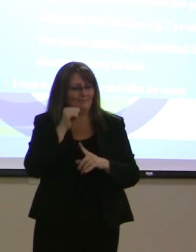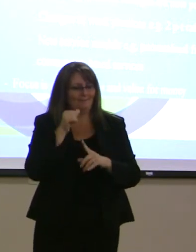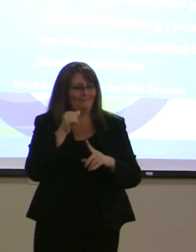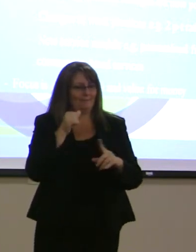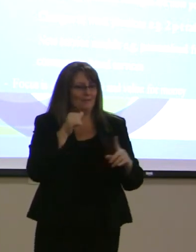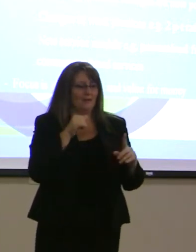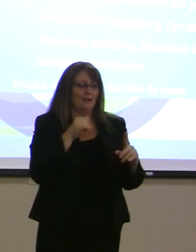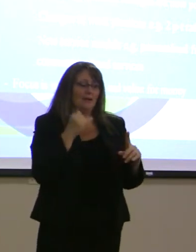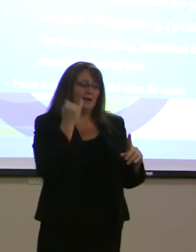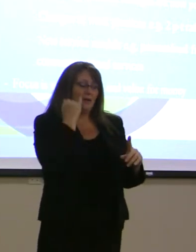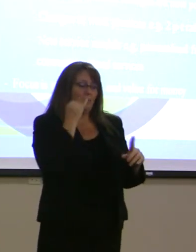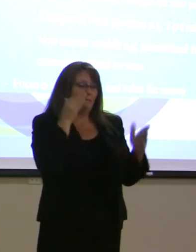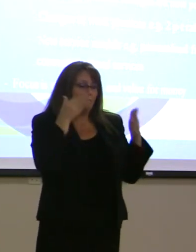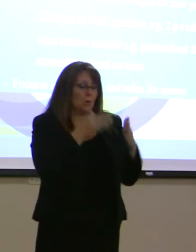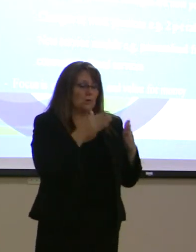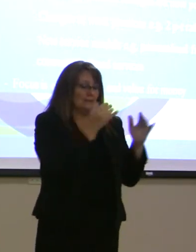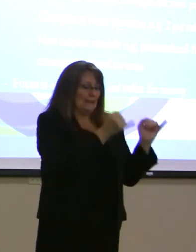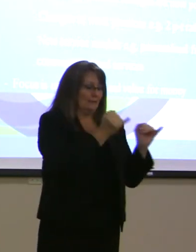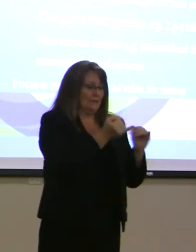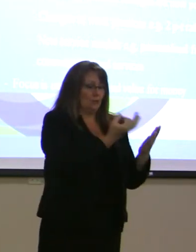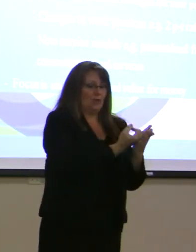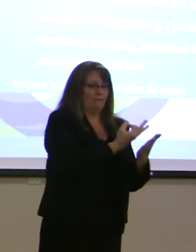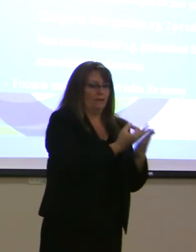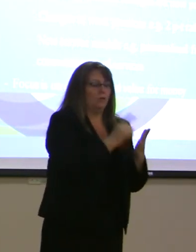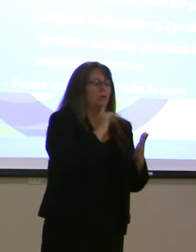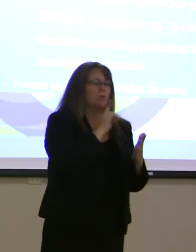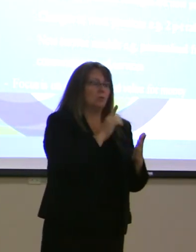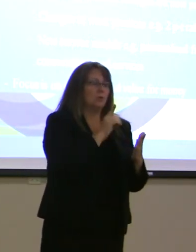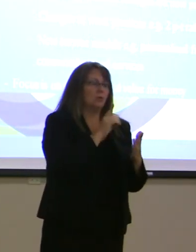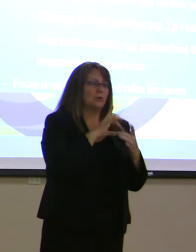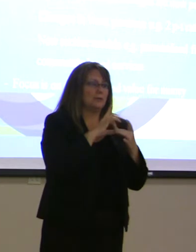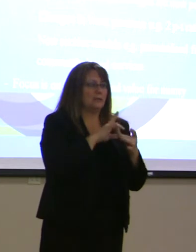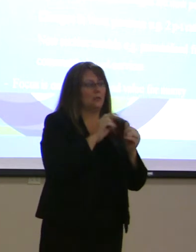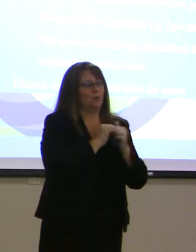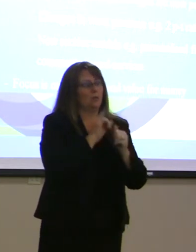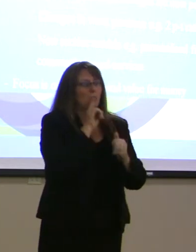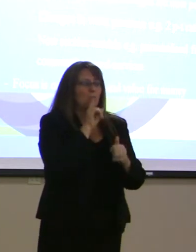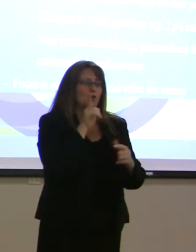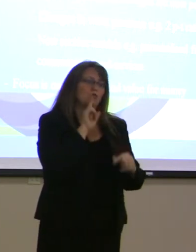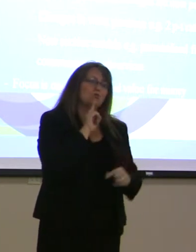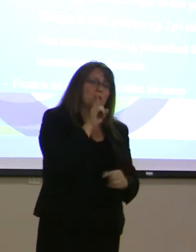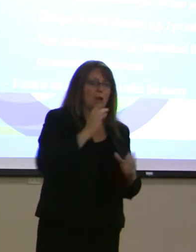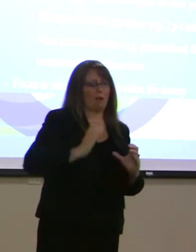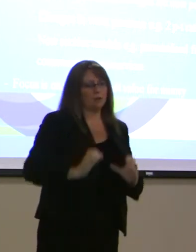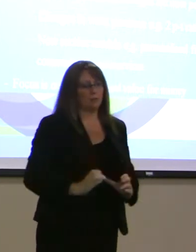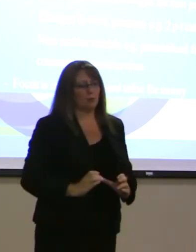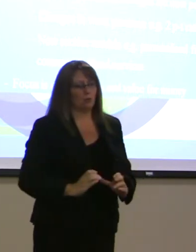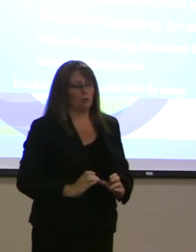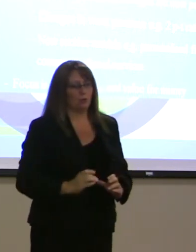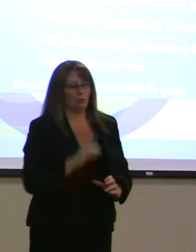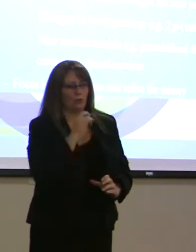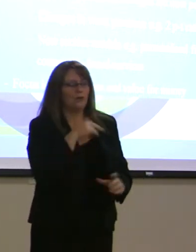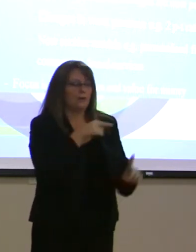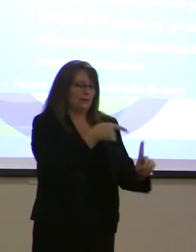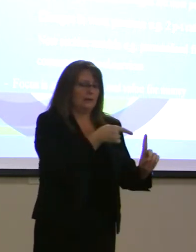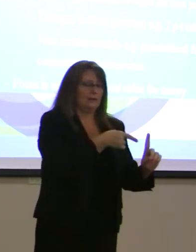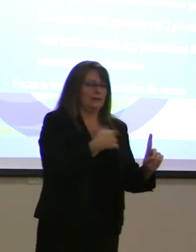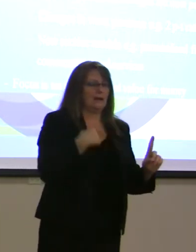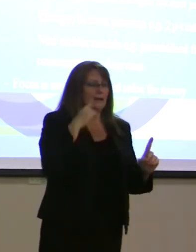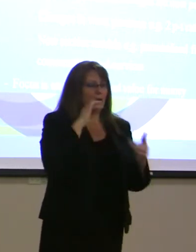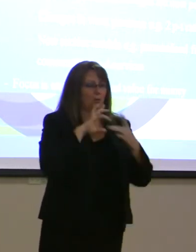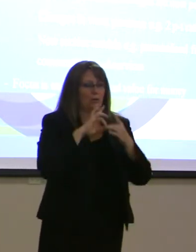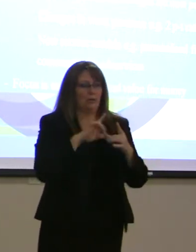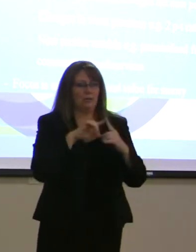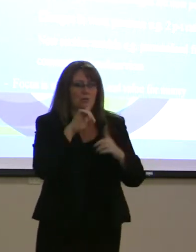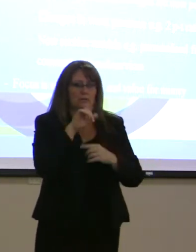move to this individualised funding, the better, and we're really, really dealing with a real customer. I believe that in relation to disability services